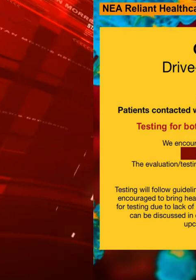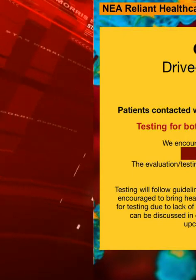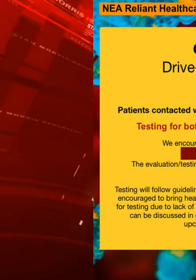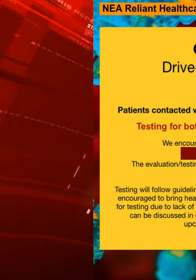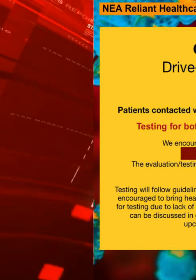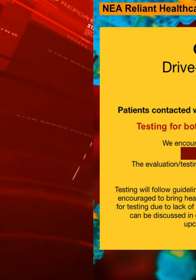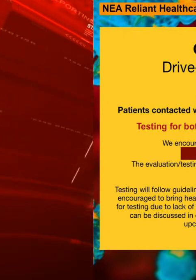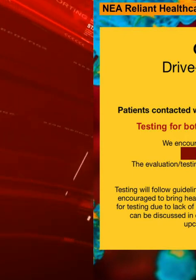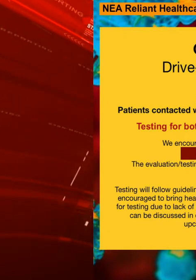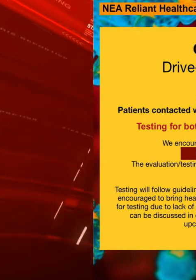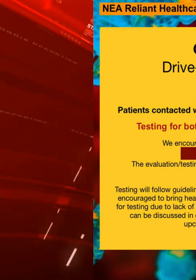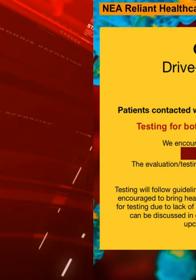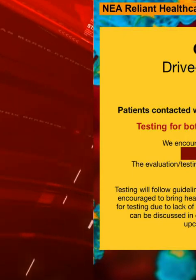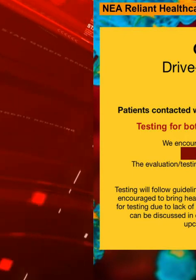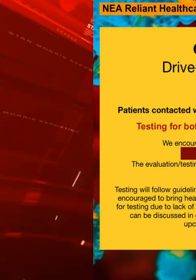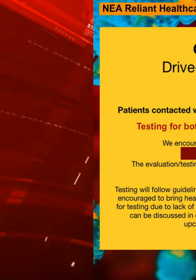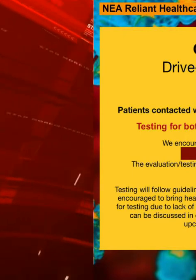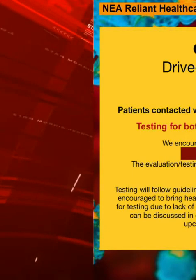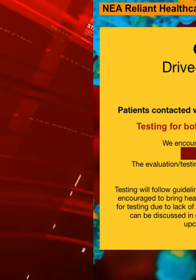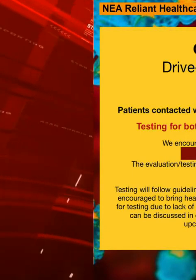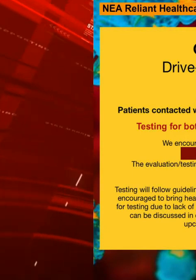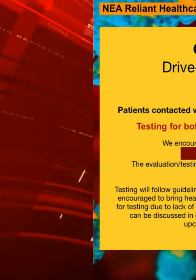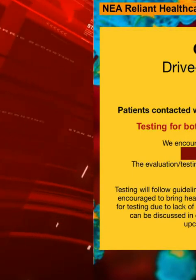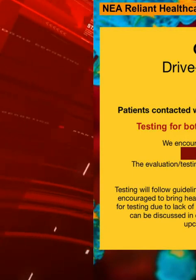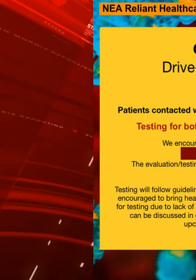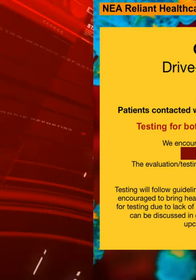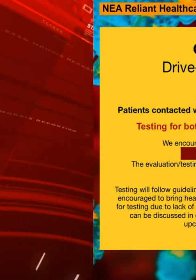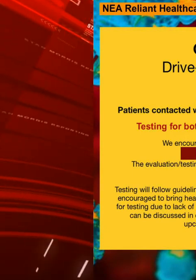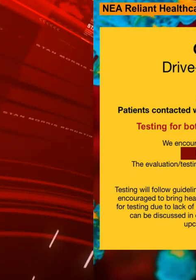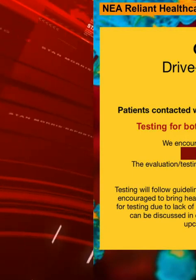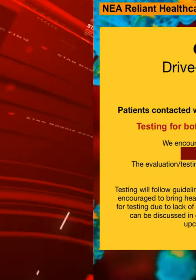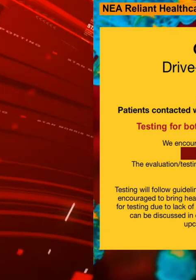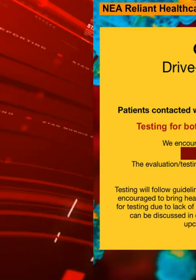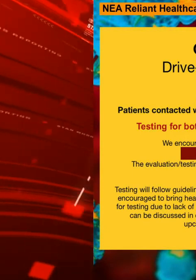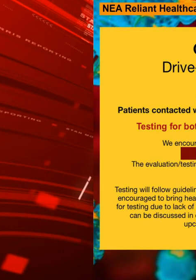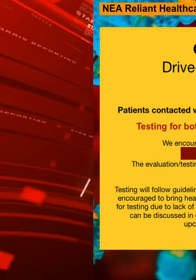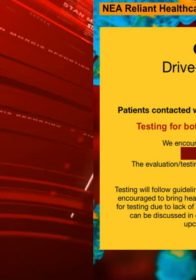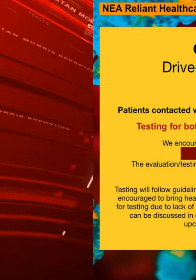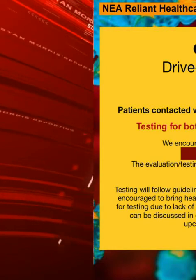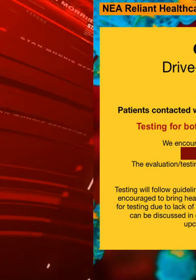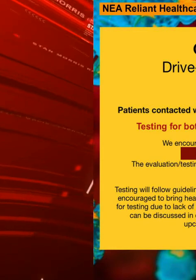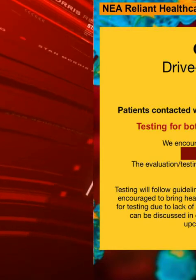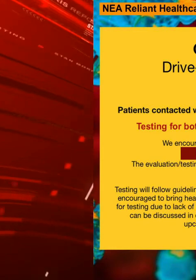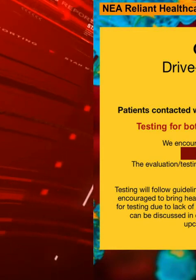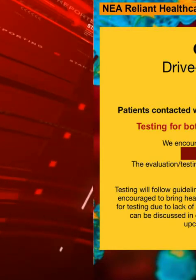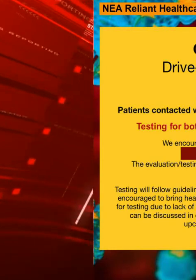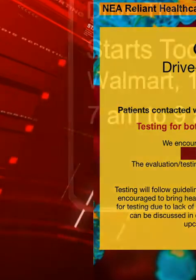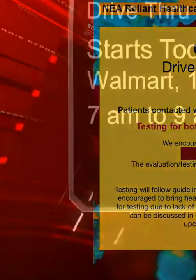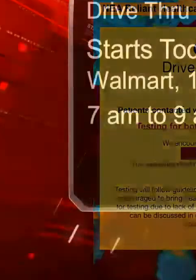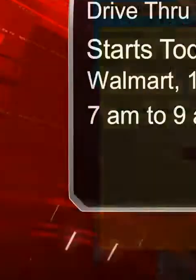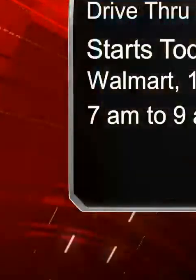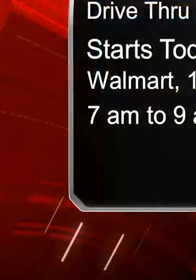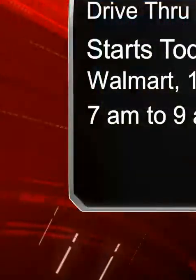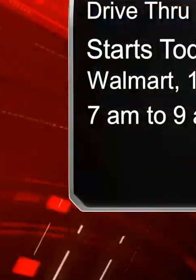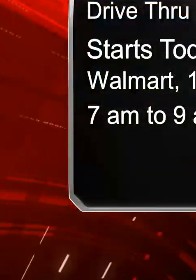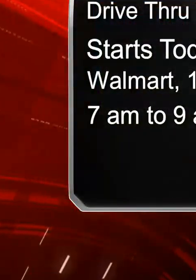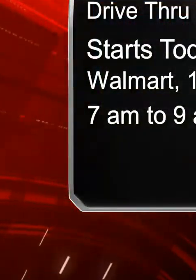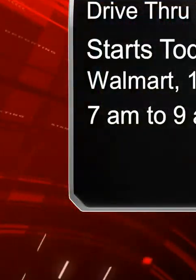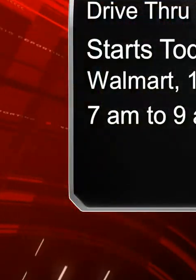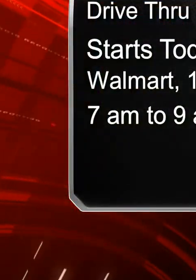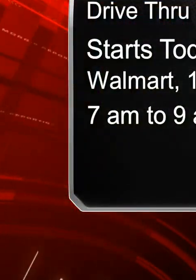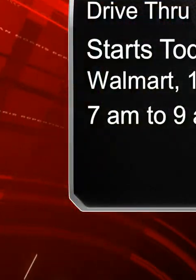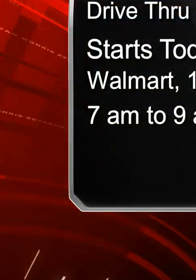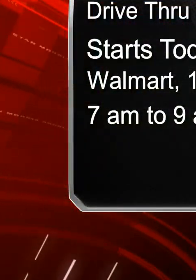Report News Tips group, we'll always keep you up to date if they have more of those that are coming up. Drive-through testing will resume